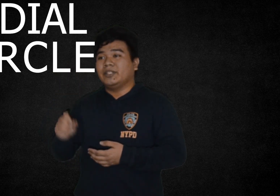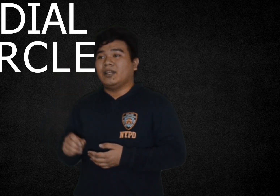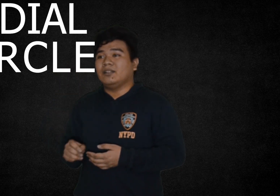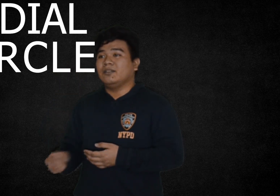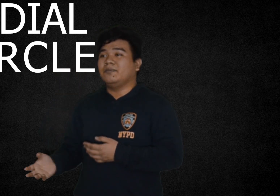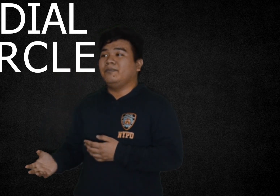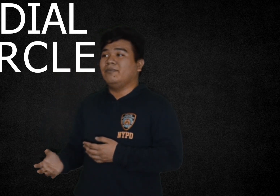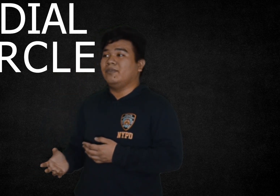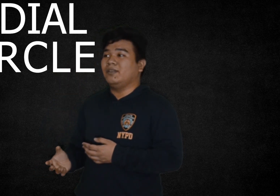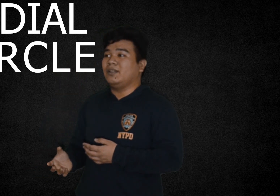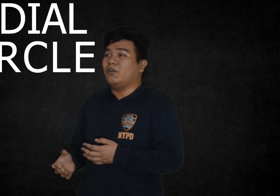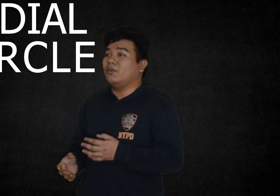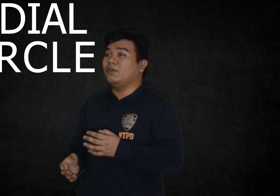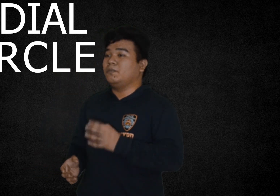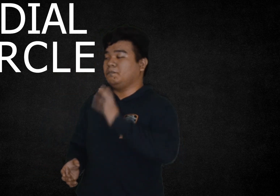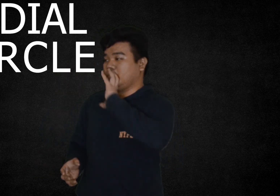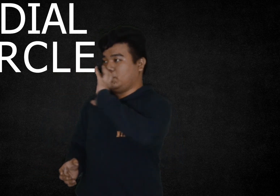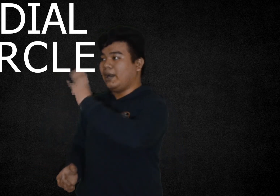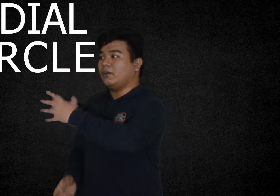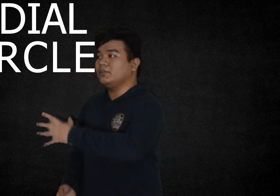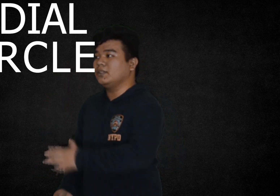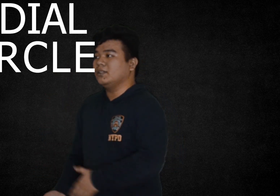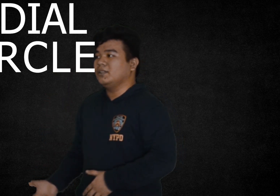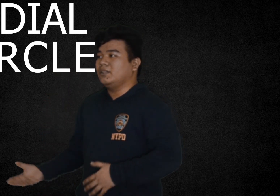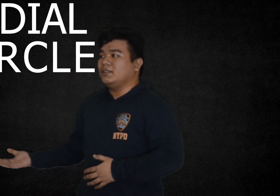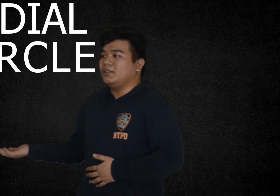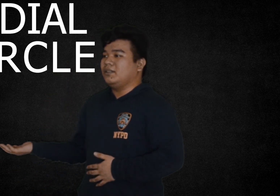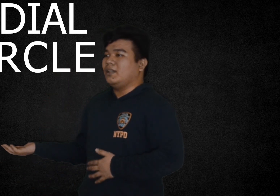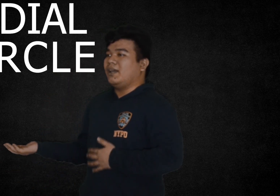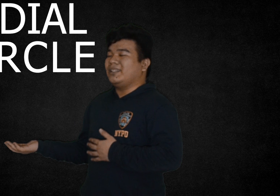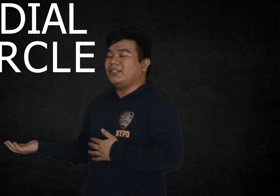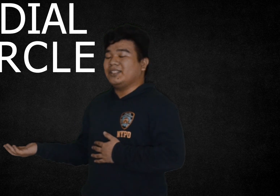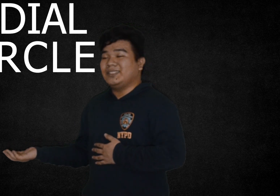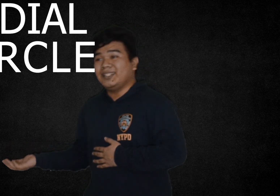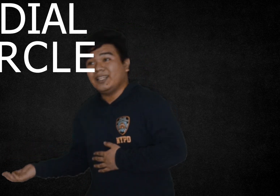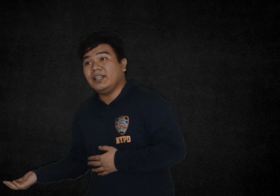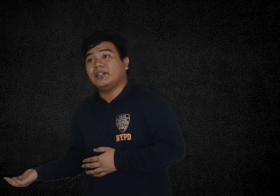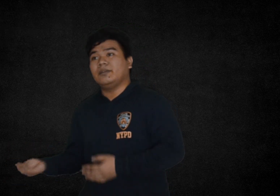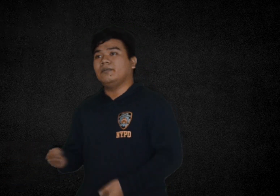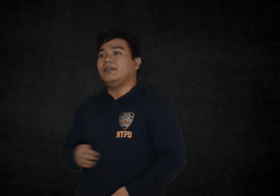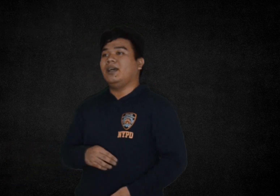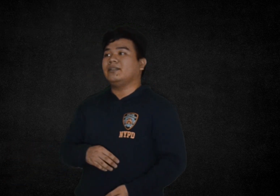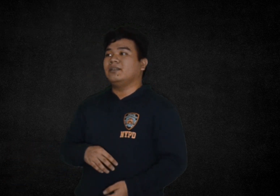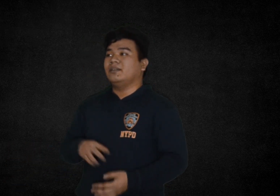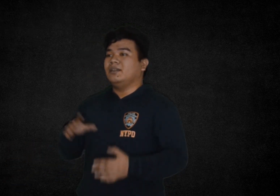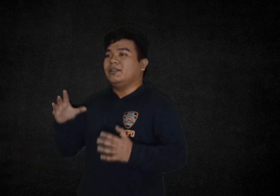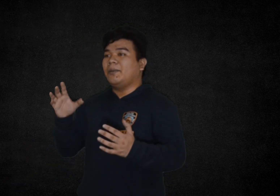circle or round. As you can see here, that the